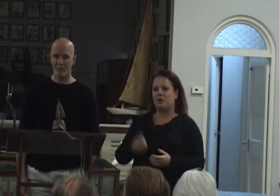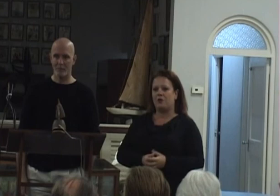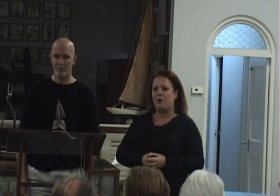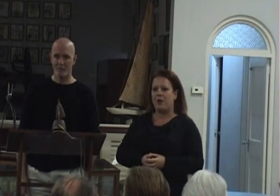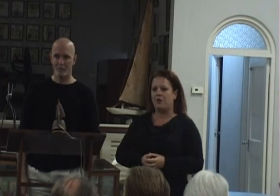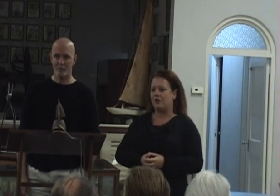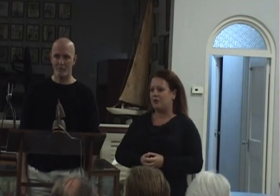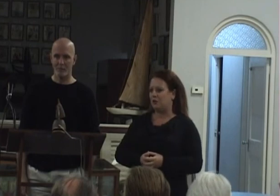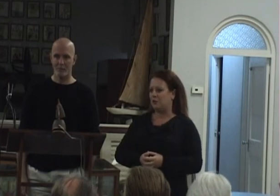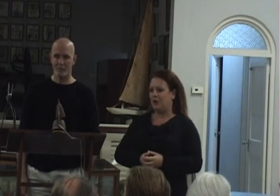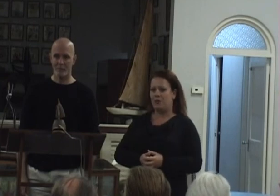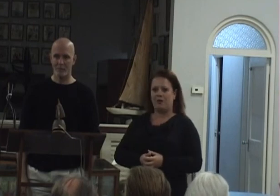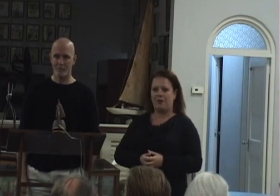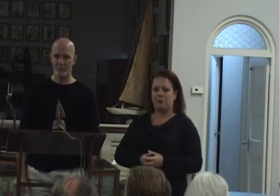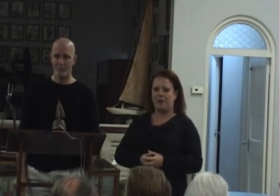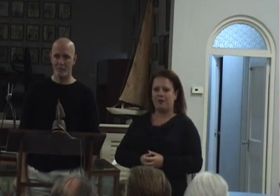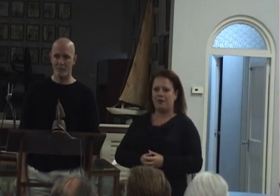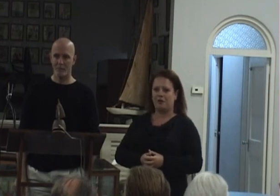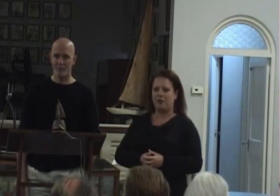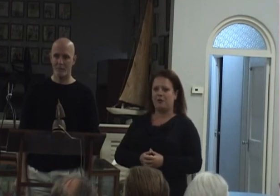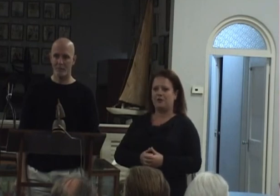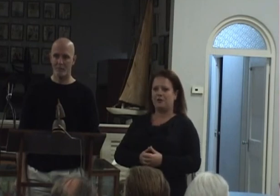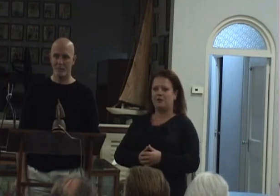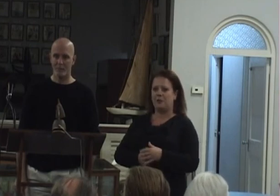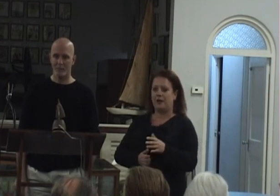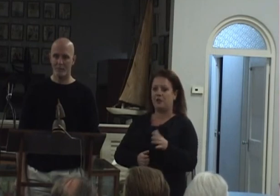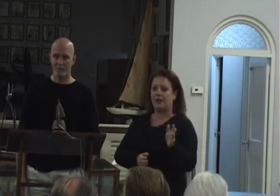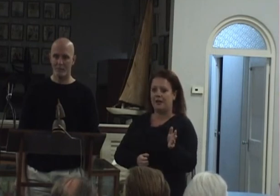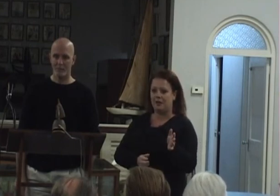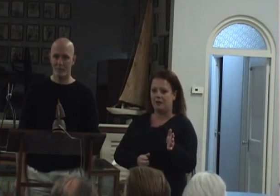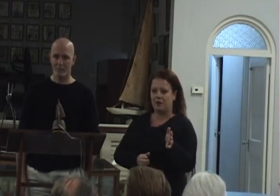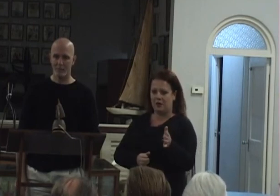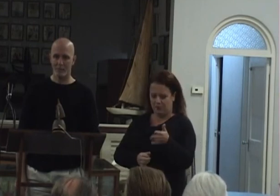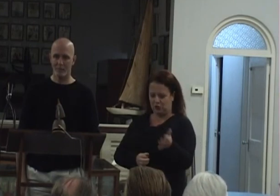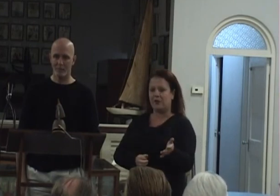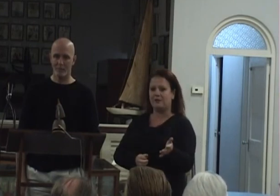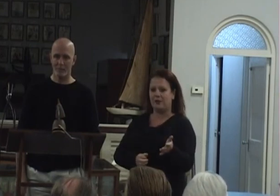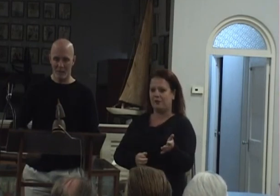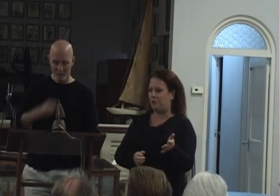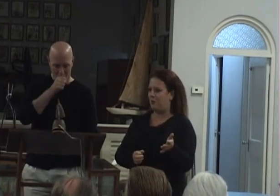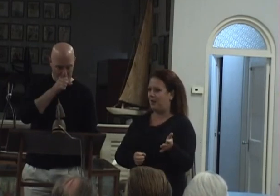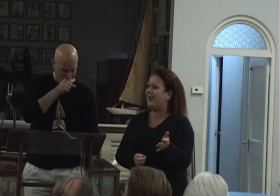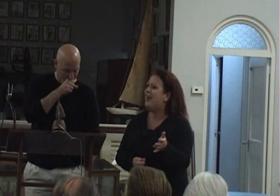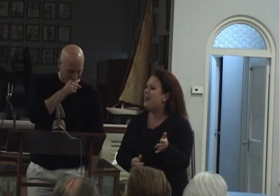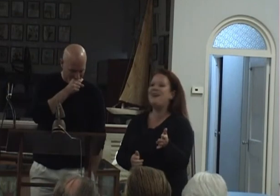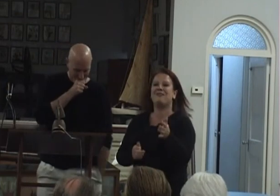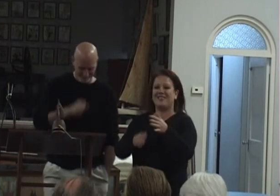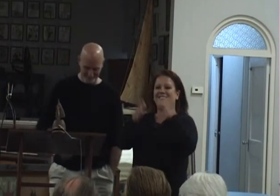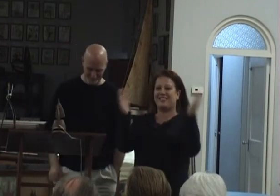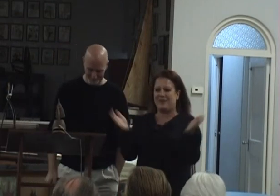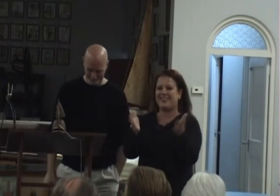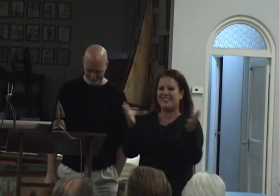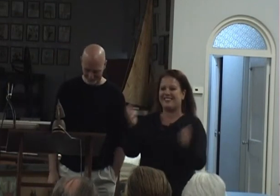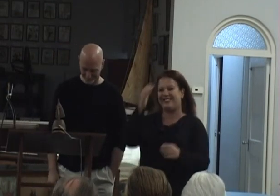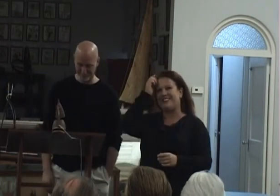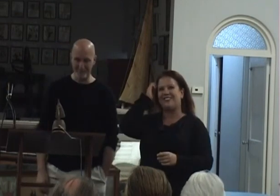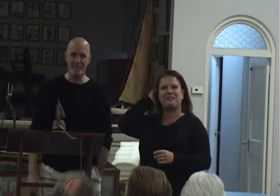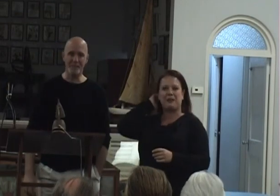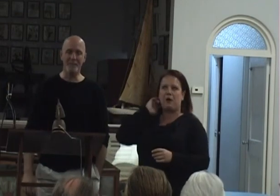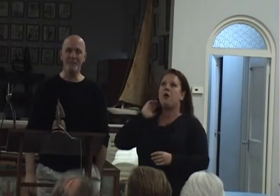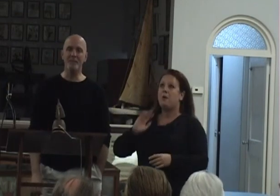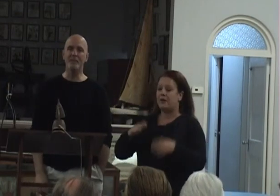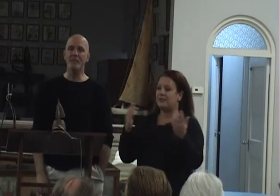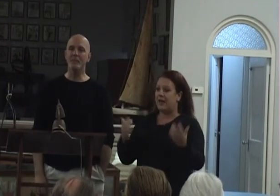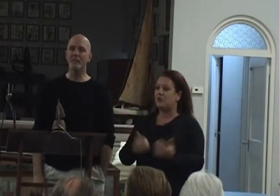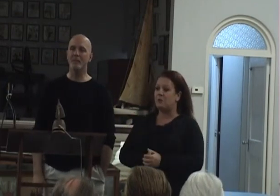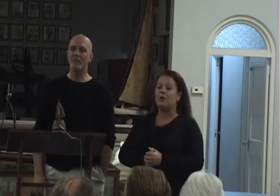just had an article come out on the children at Plantation, although it's in Spanish. I can't even read it. It was translated for me in this Spanish journal that